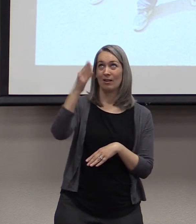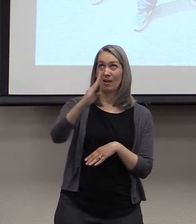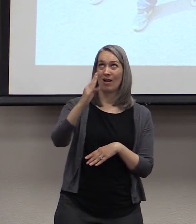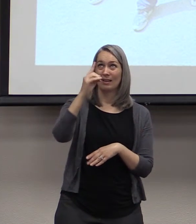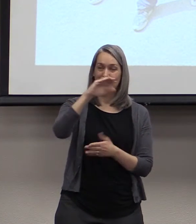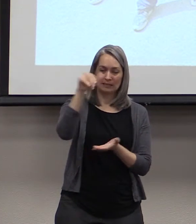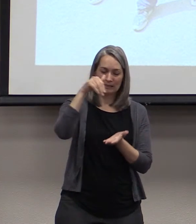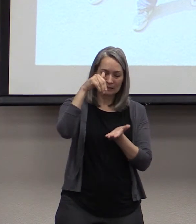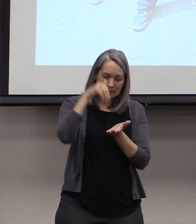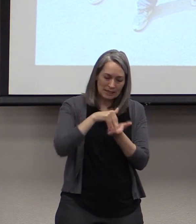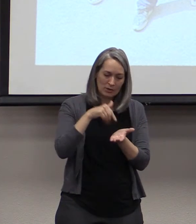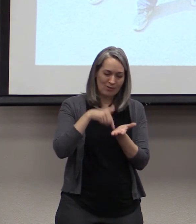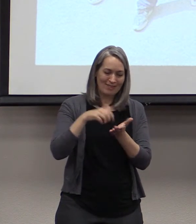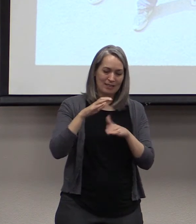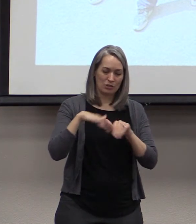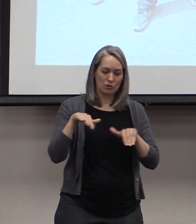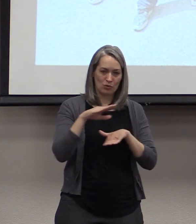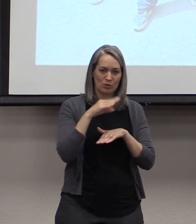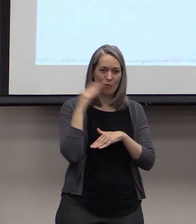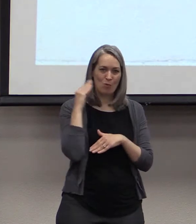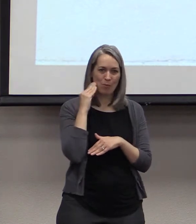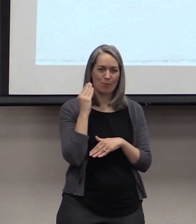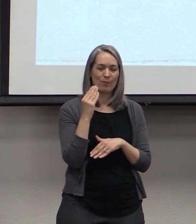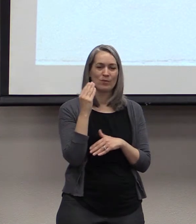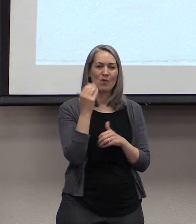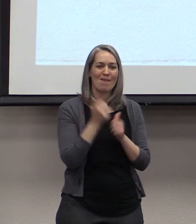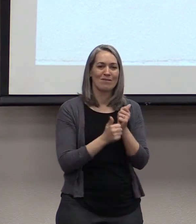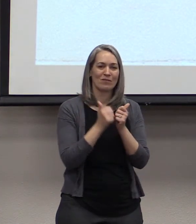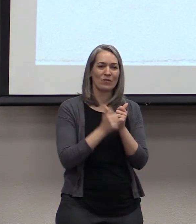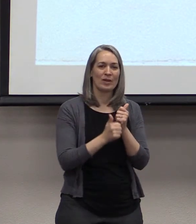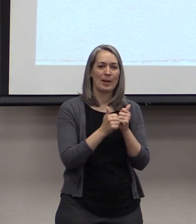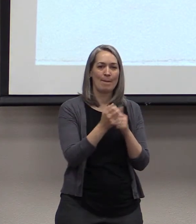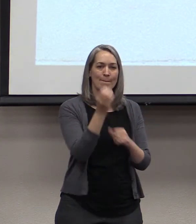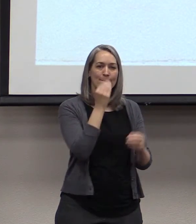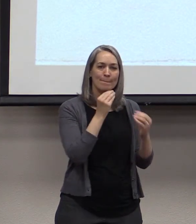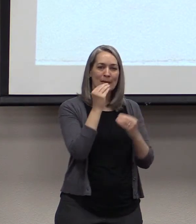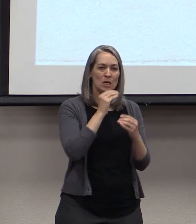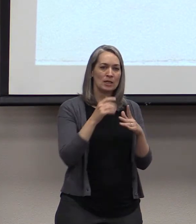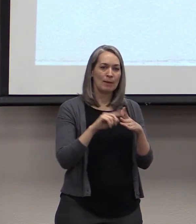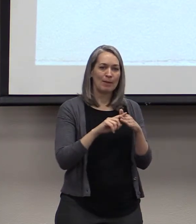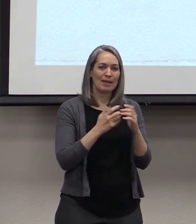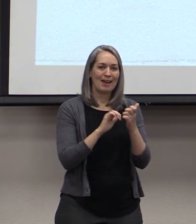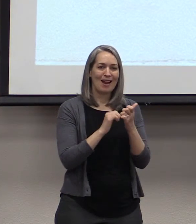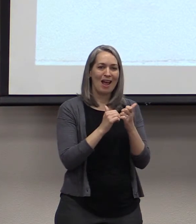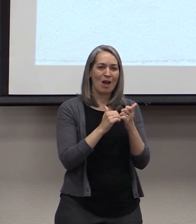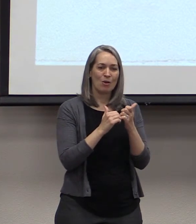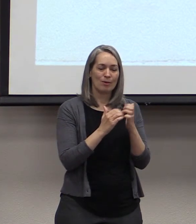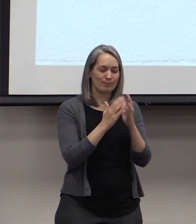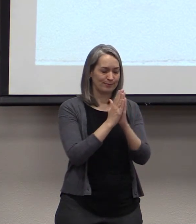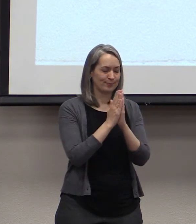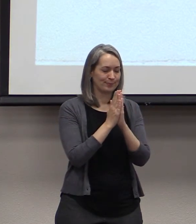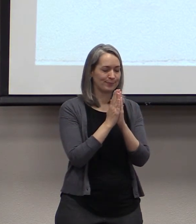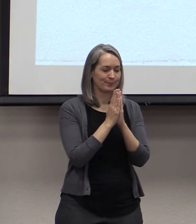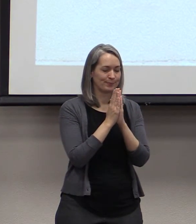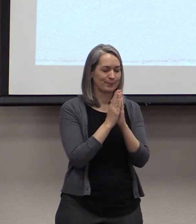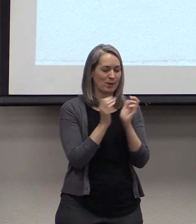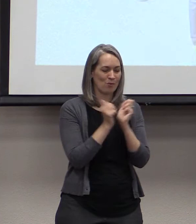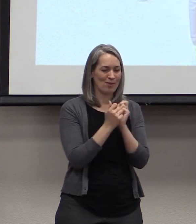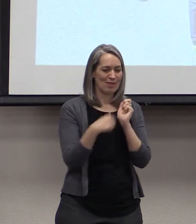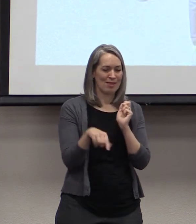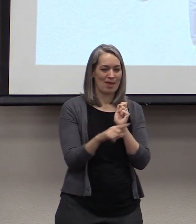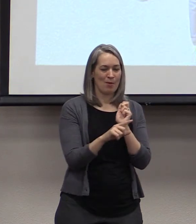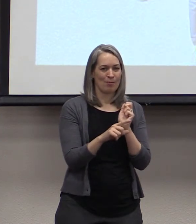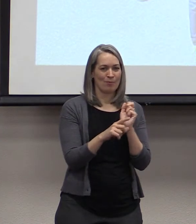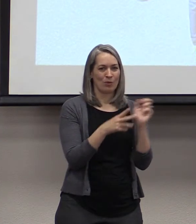center of this home. And every meal is started with a prayer and with them